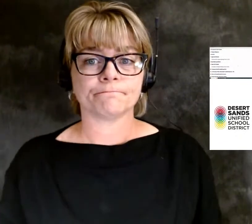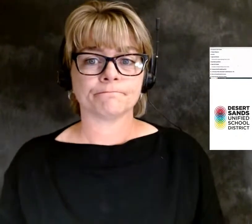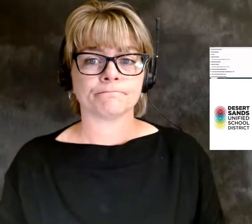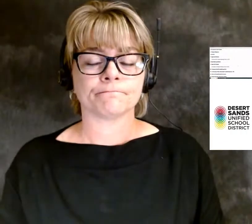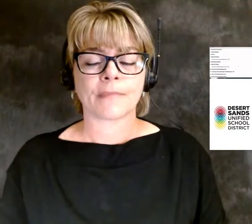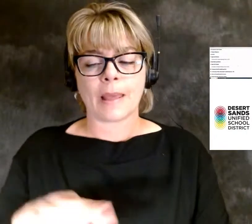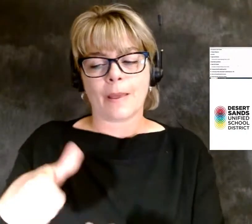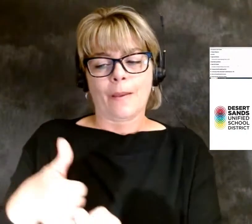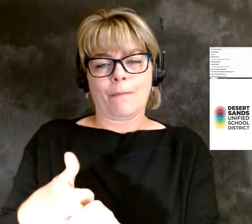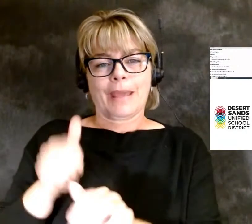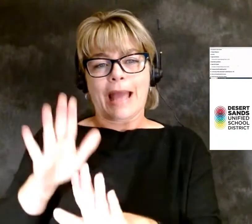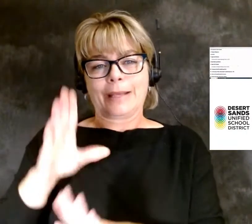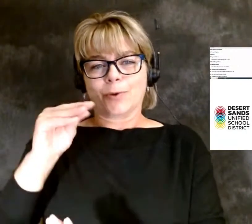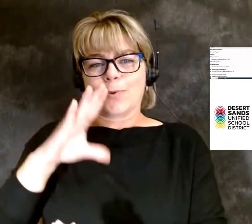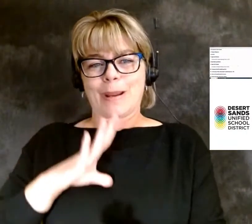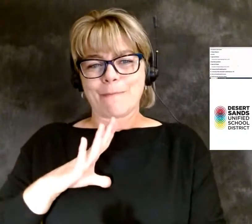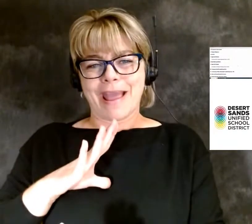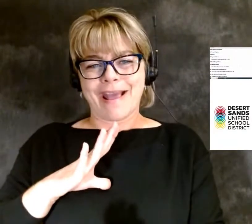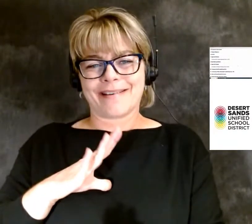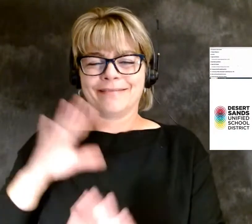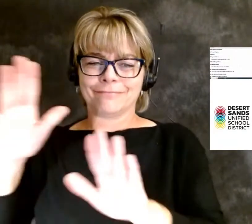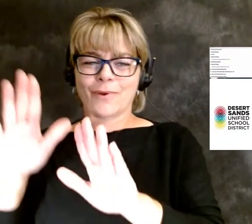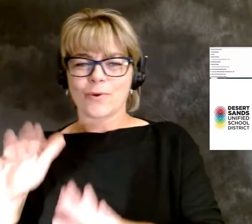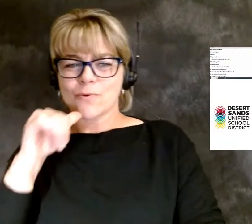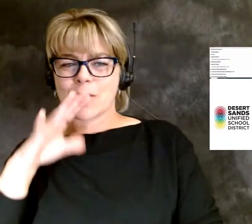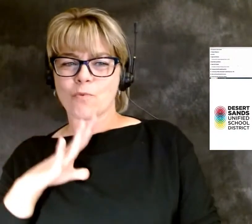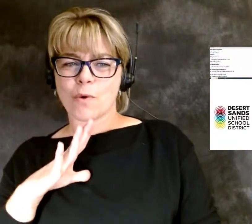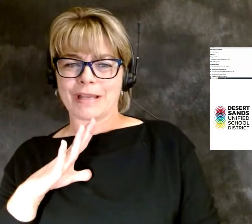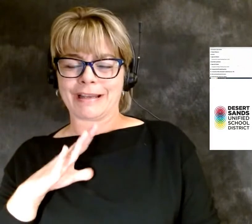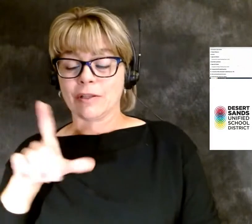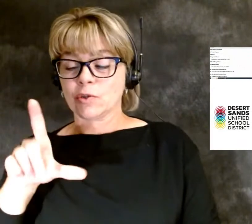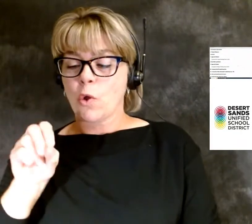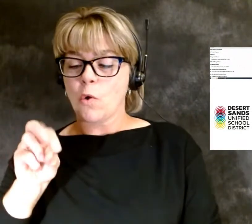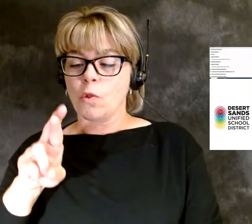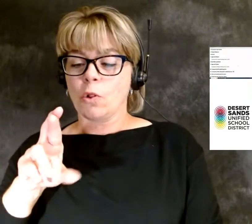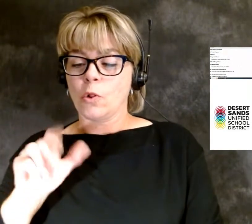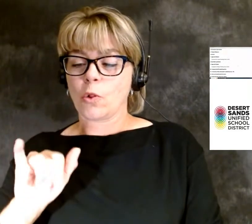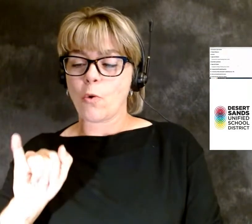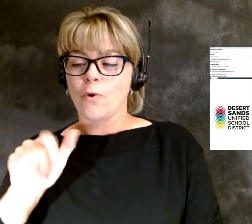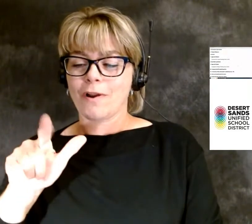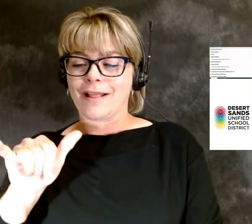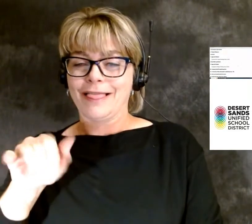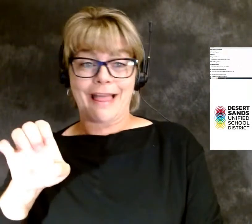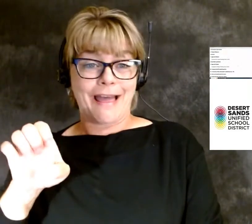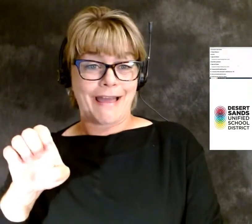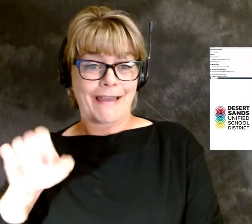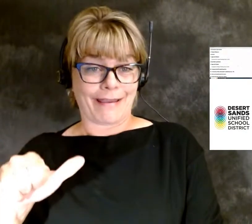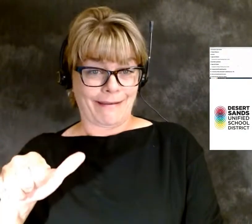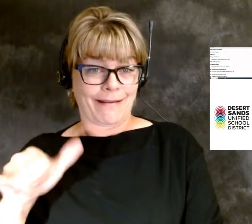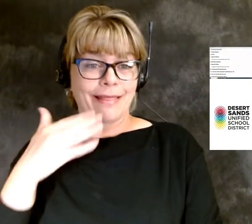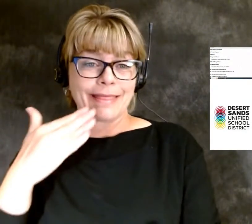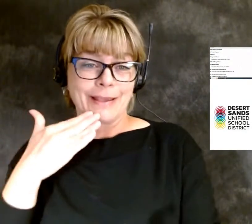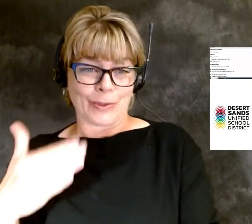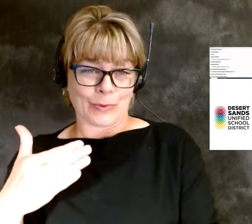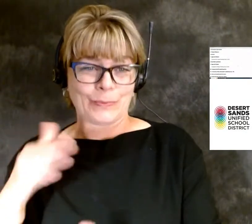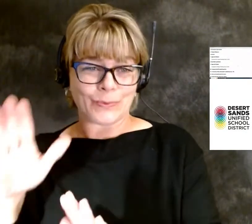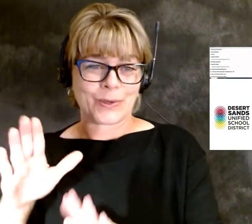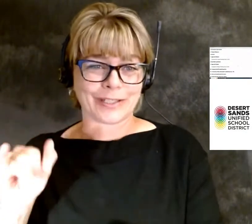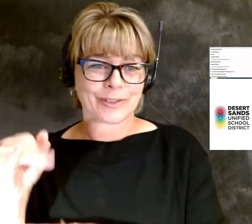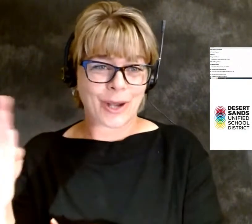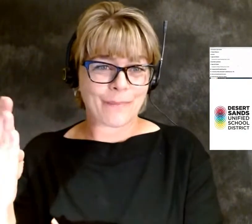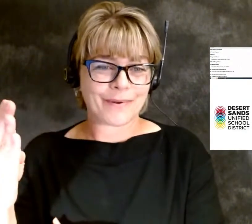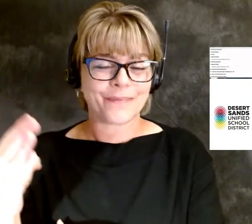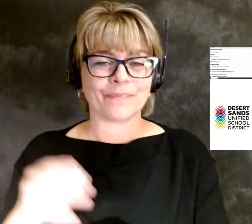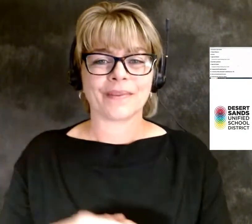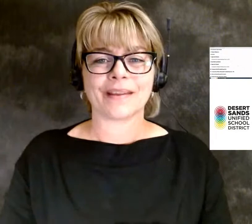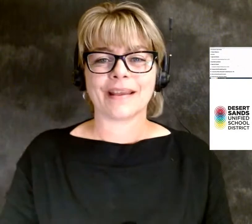man, there's always a great woman. So thank you, Lorelai. So good job. Esports, so nice that we